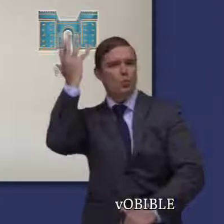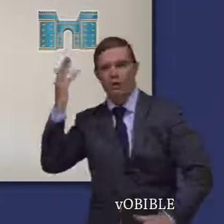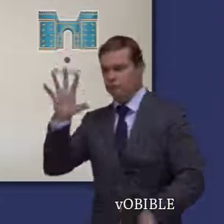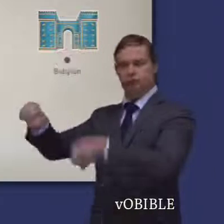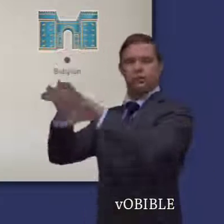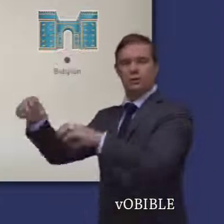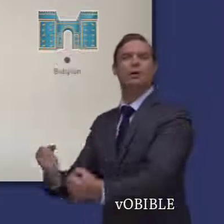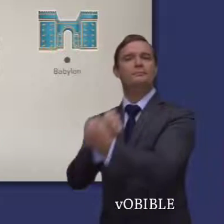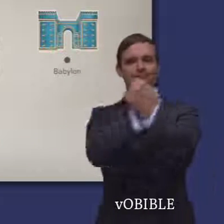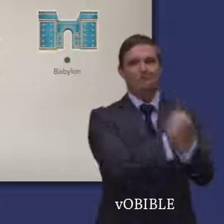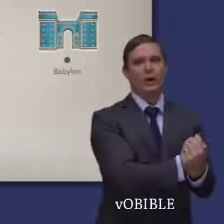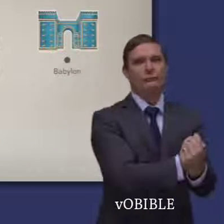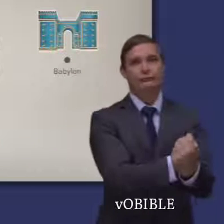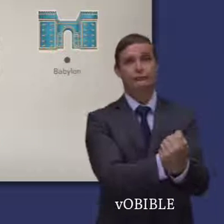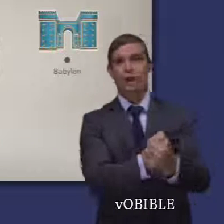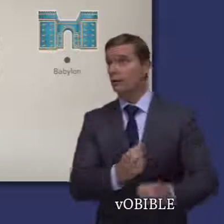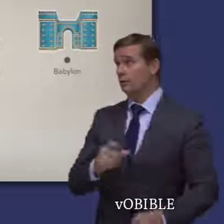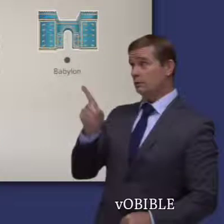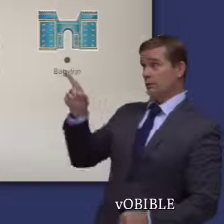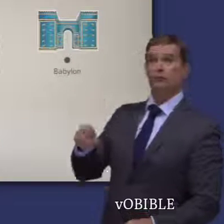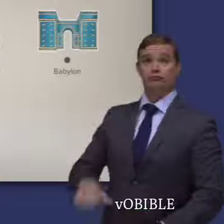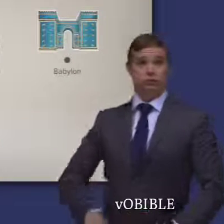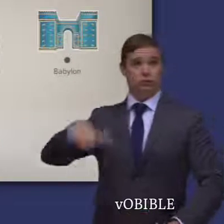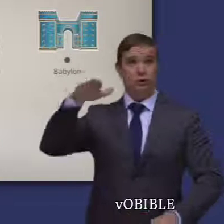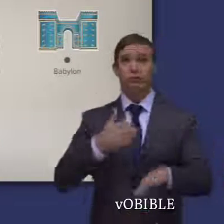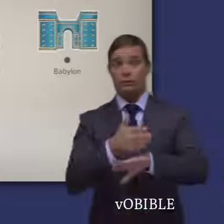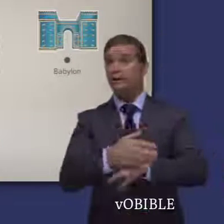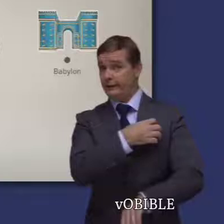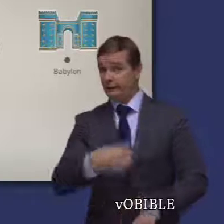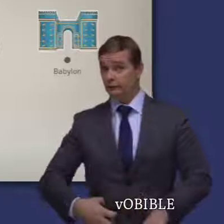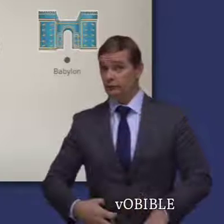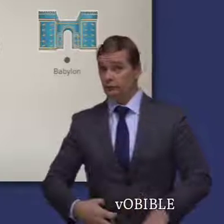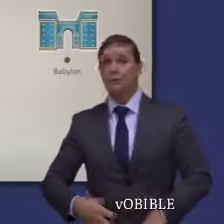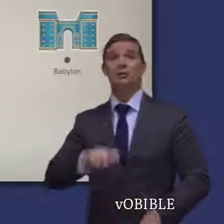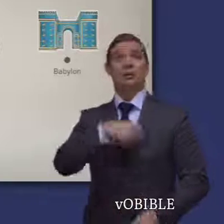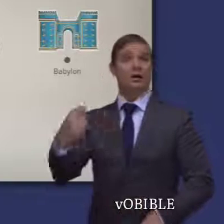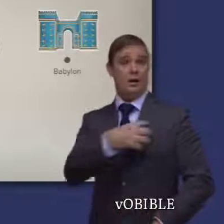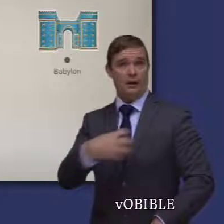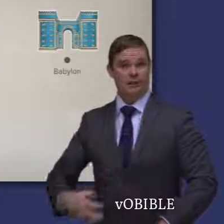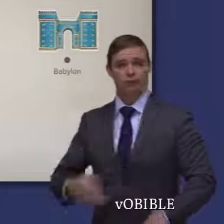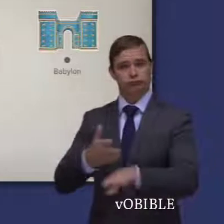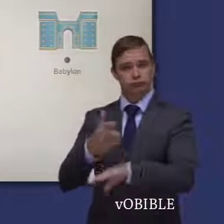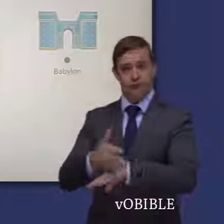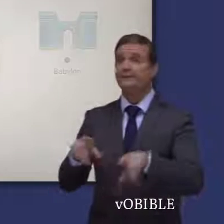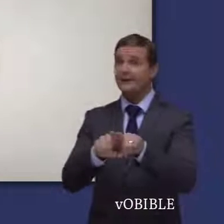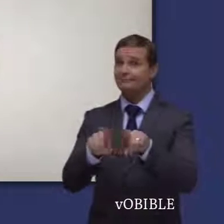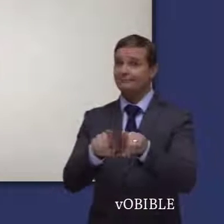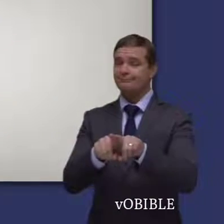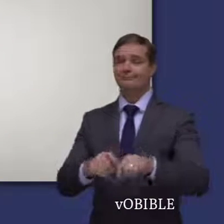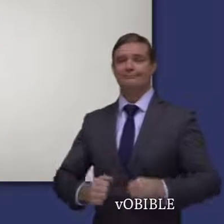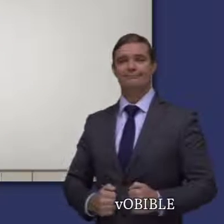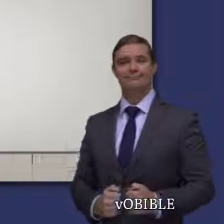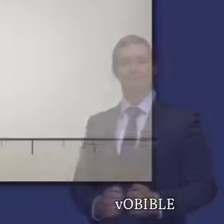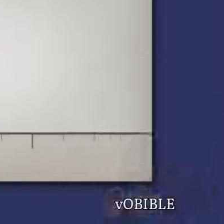nobles. In time, Daniel served as a government official for the Babylonians and later for the Medo-Persians.